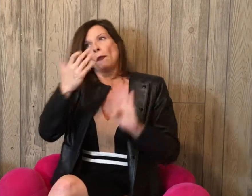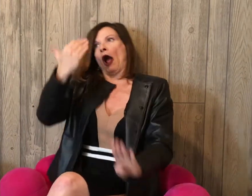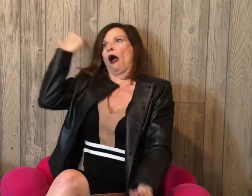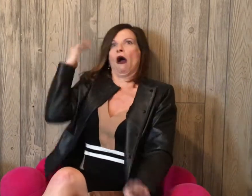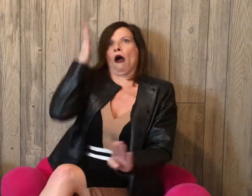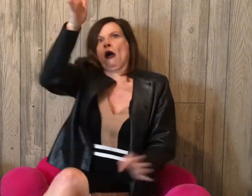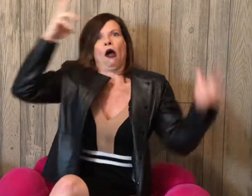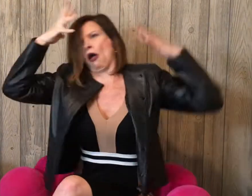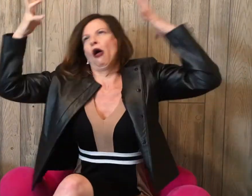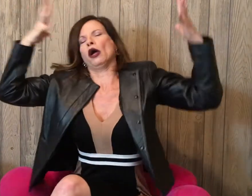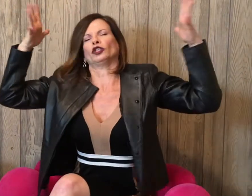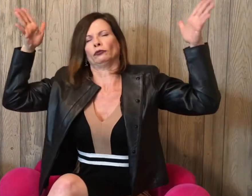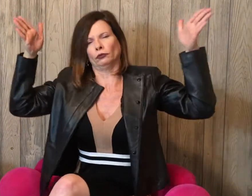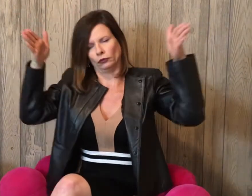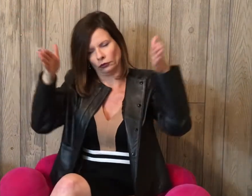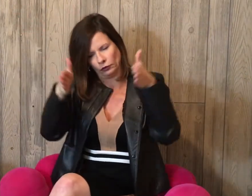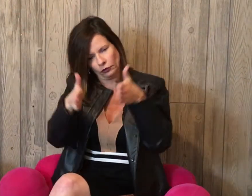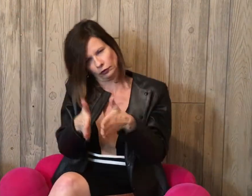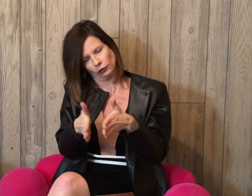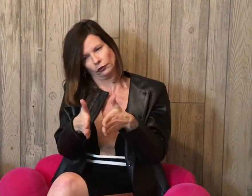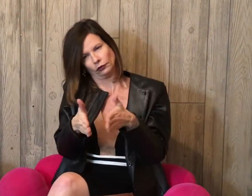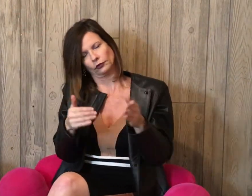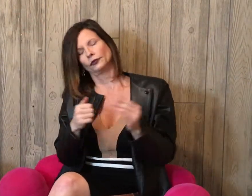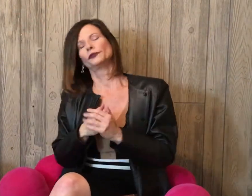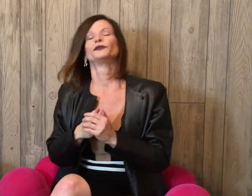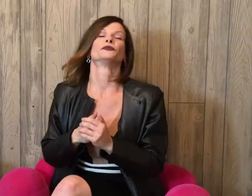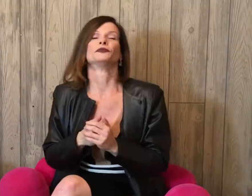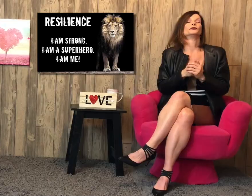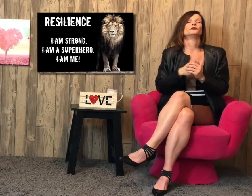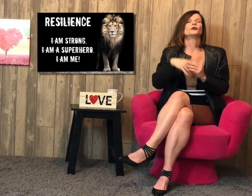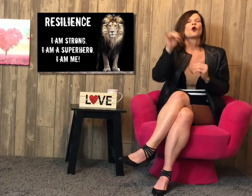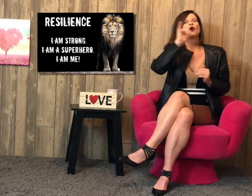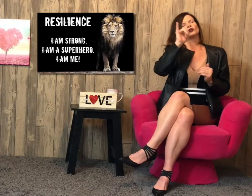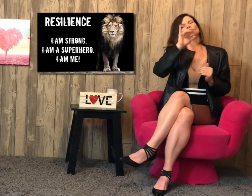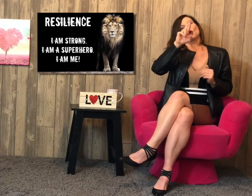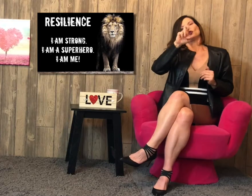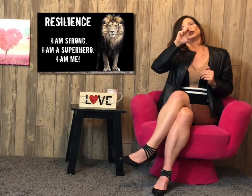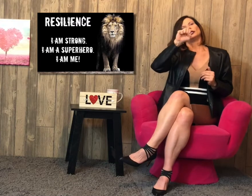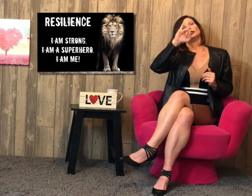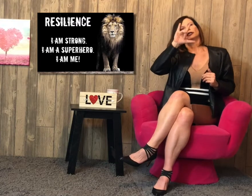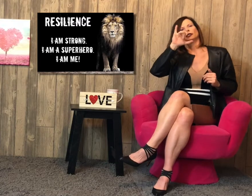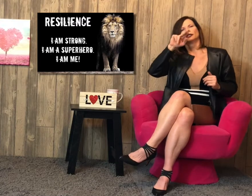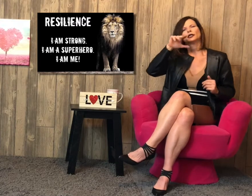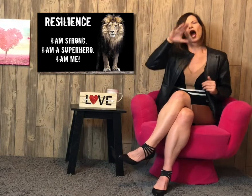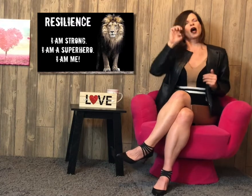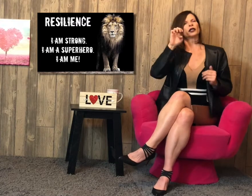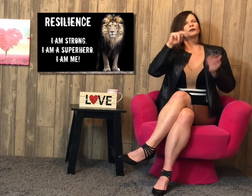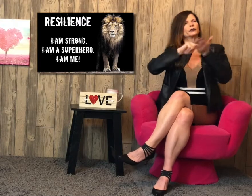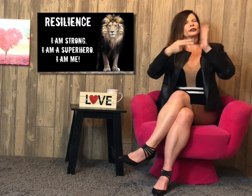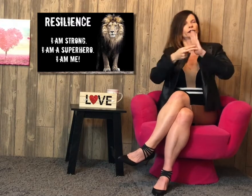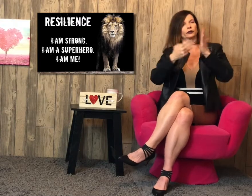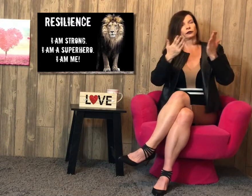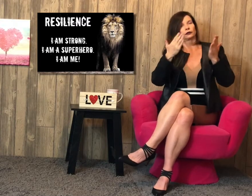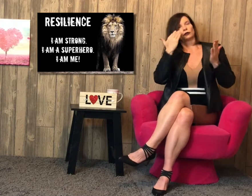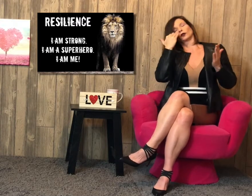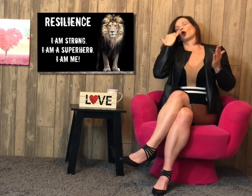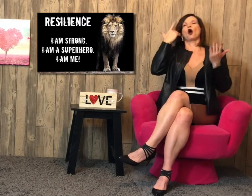the now without the worries of the past, the future, and center ourselves. Also,